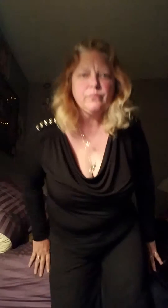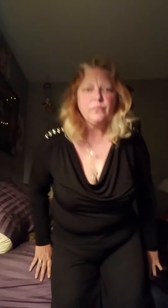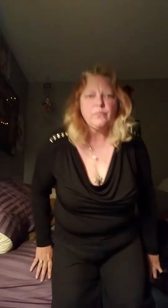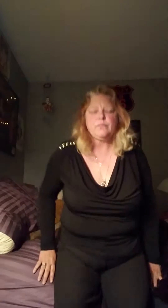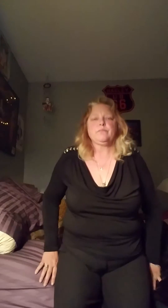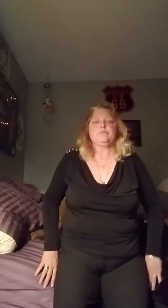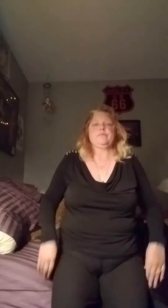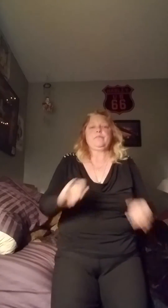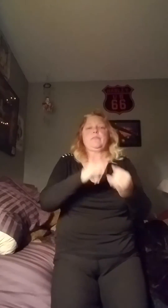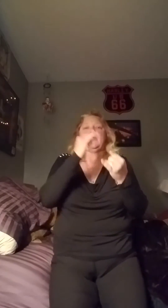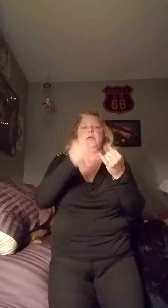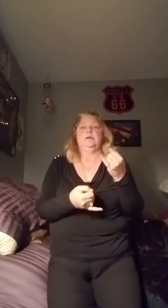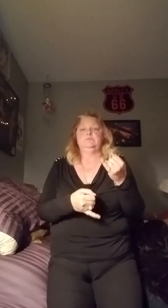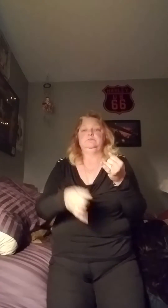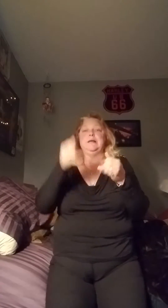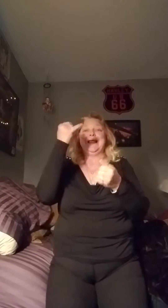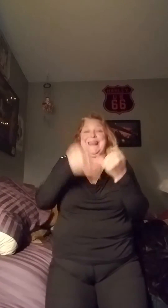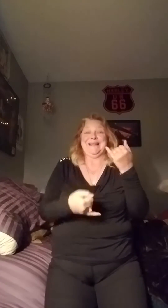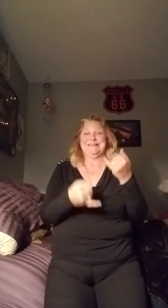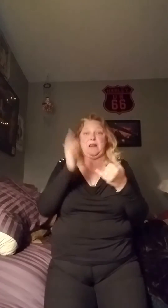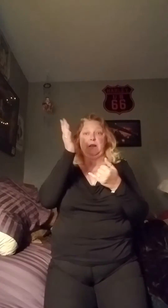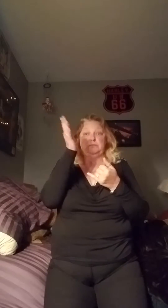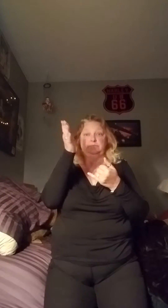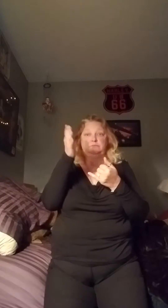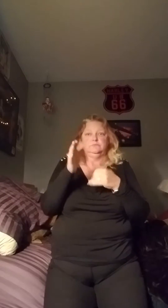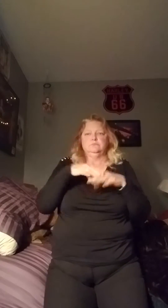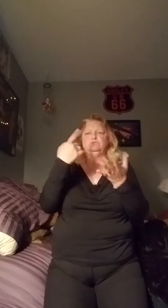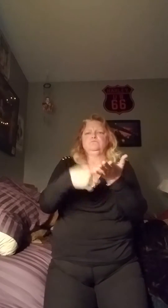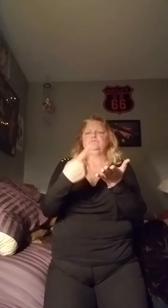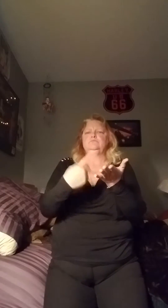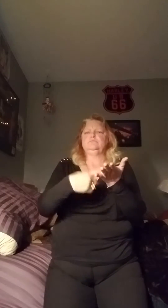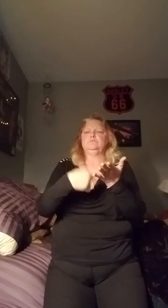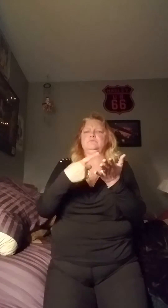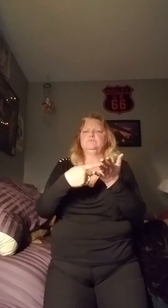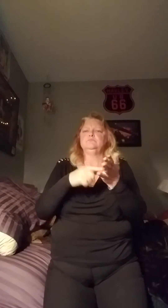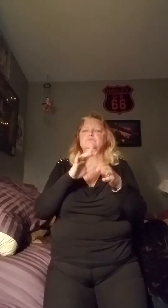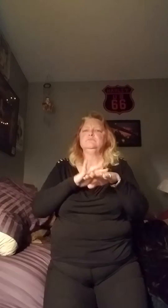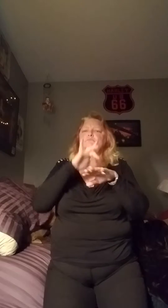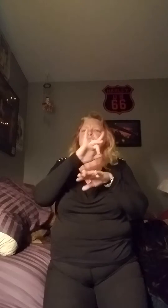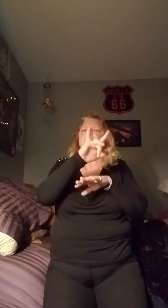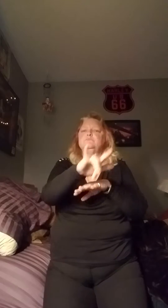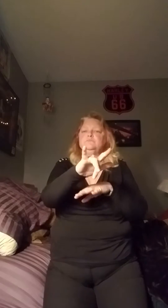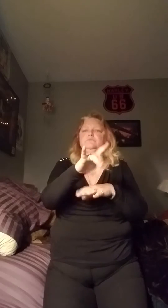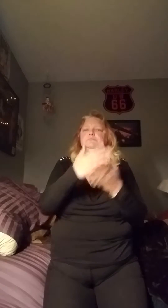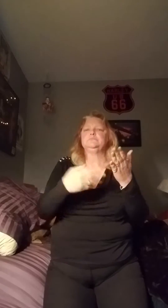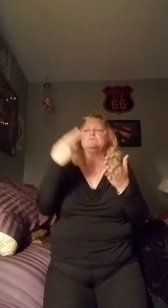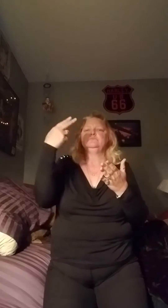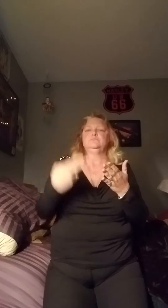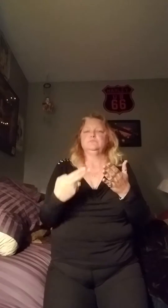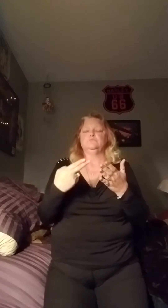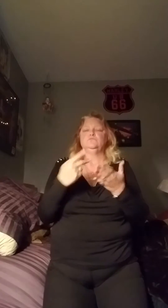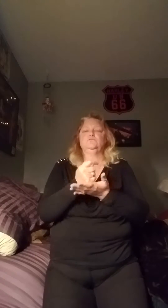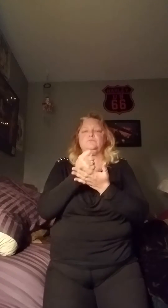lecture with a discussion of some of the history of treating mental illness. And we saw that it was rather